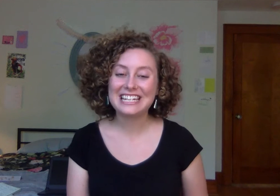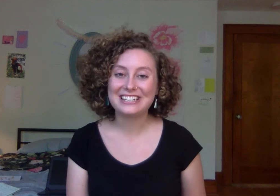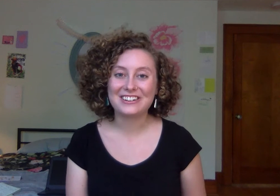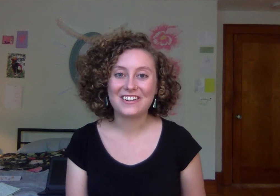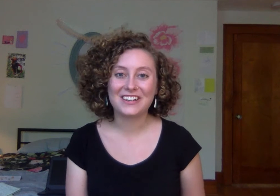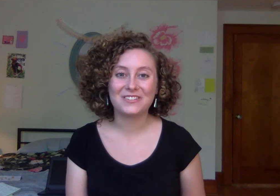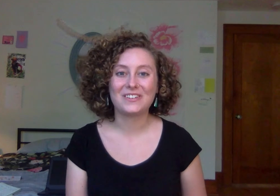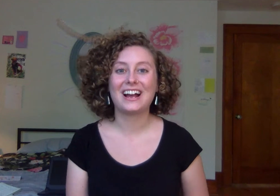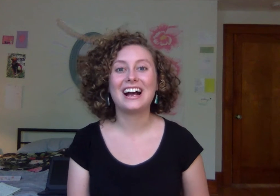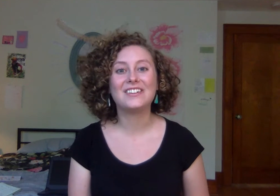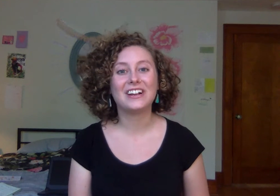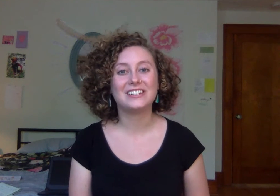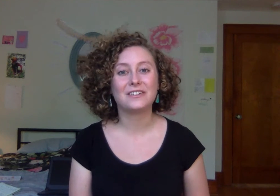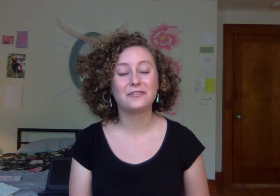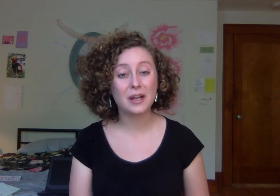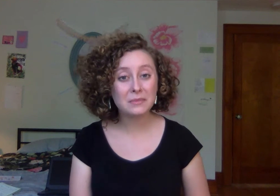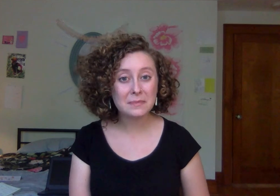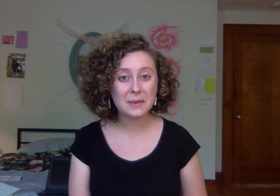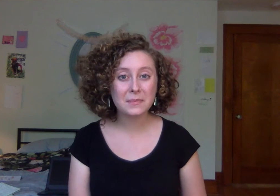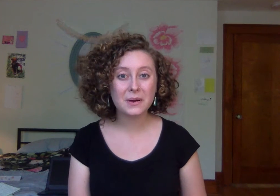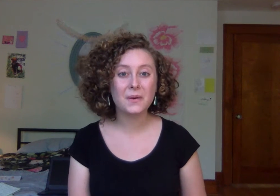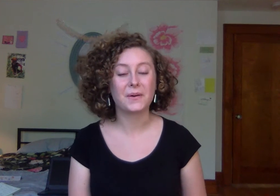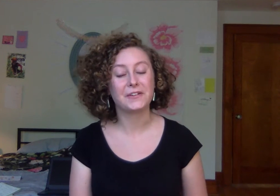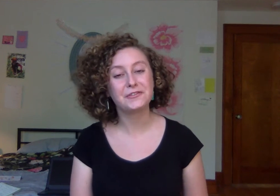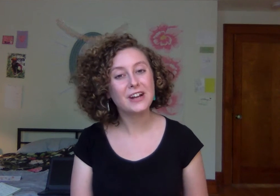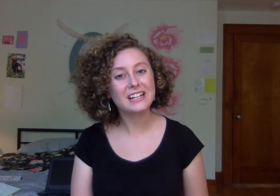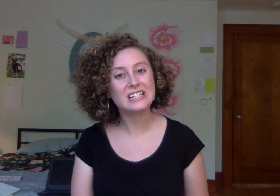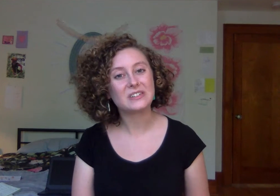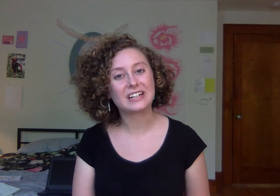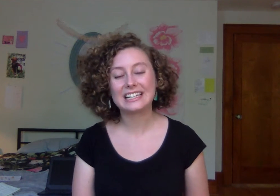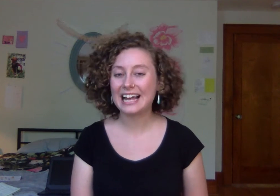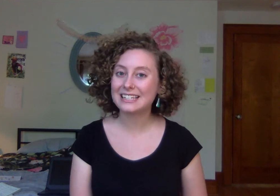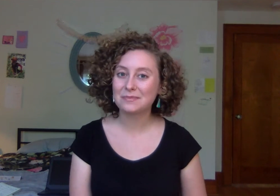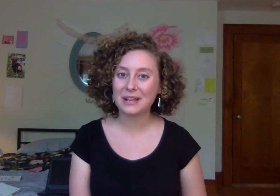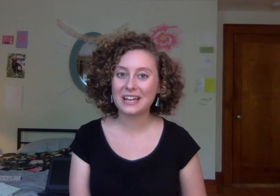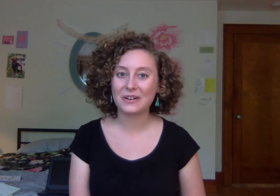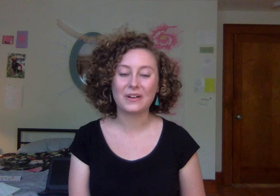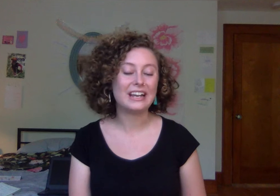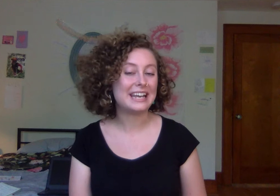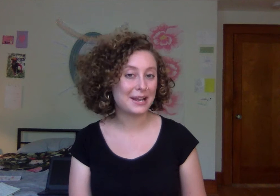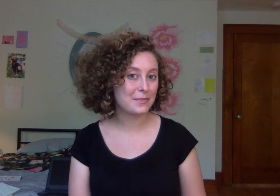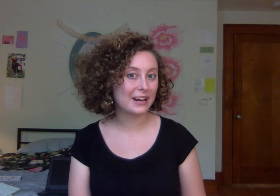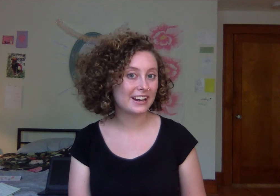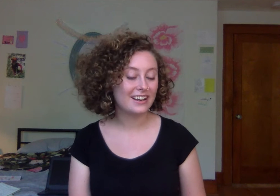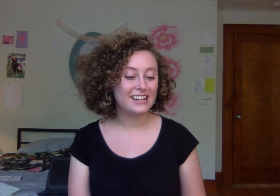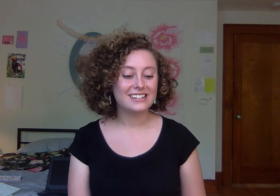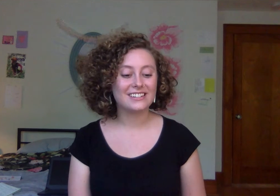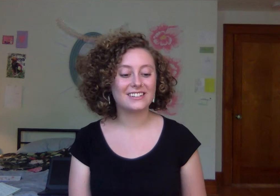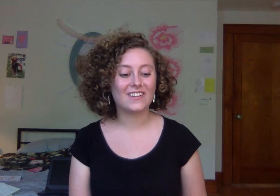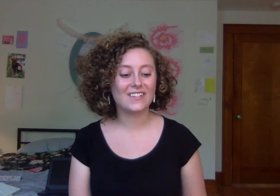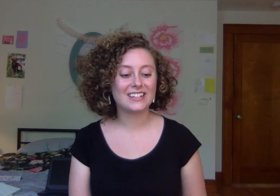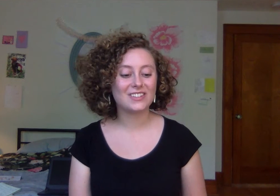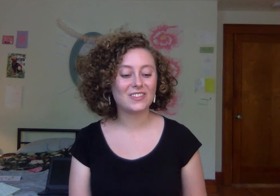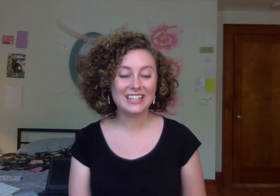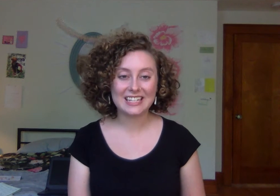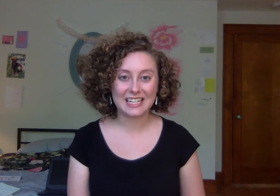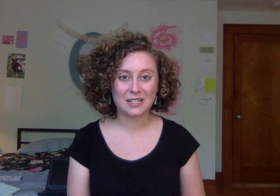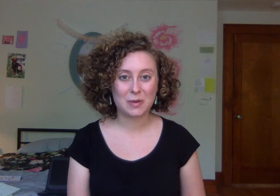to know if you have a deaf family member or a friend or a classmate or a neighbor. So it's a really good thing to be able